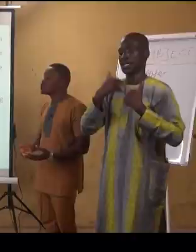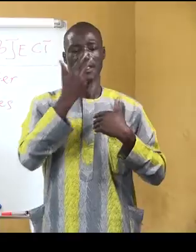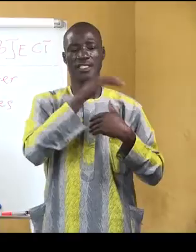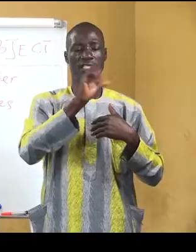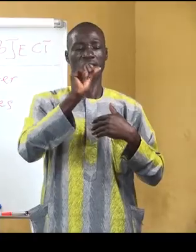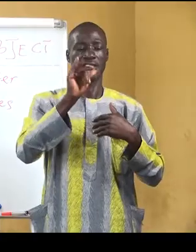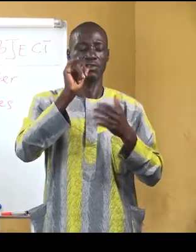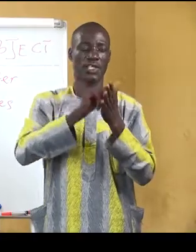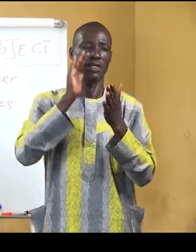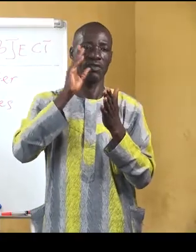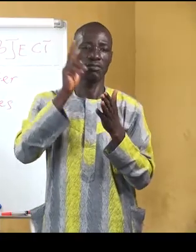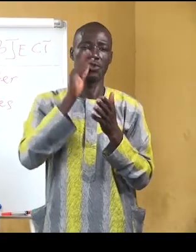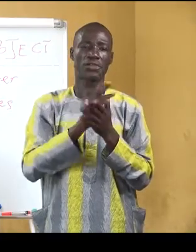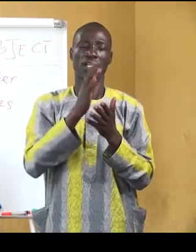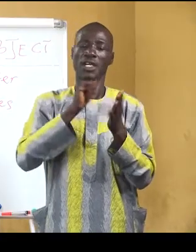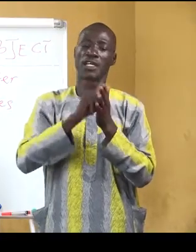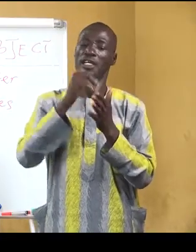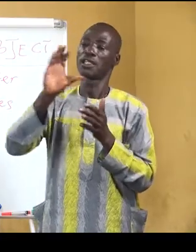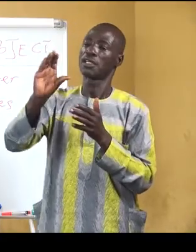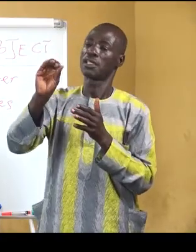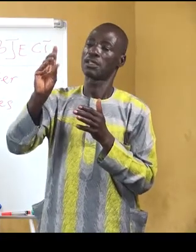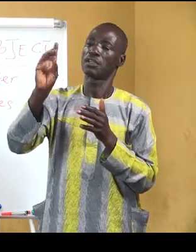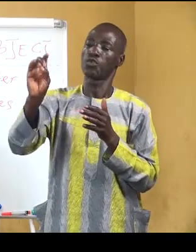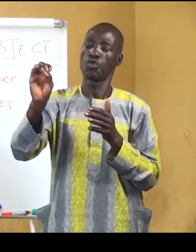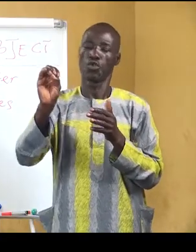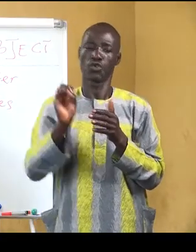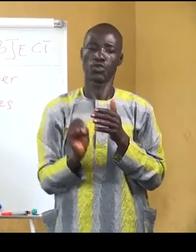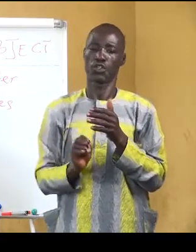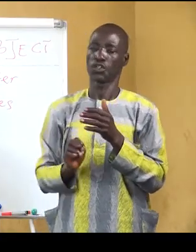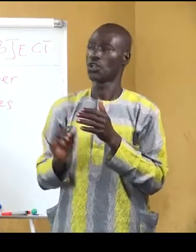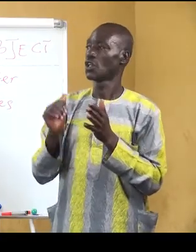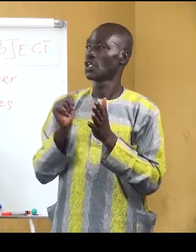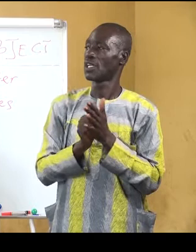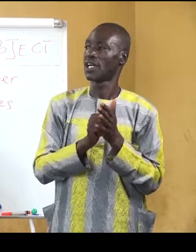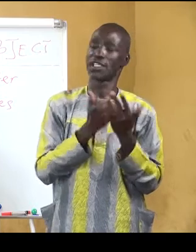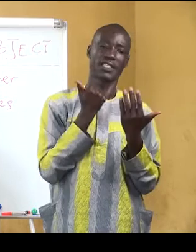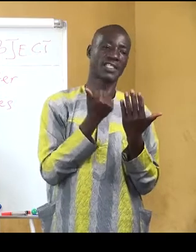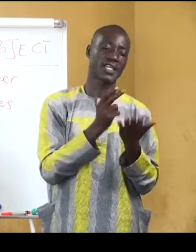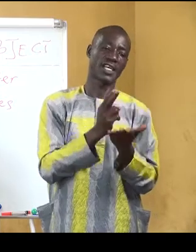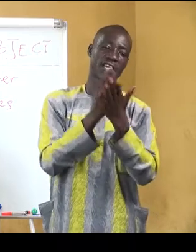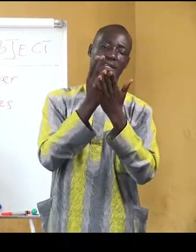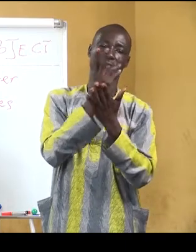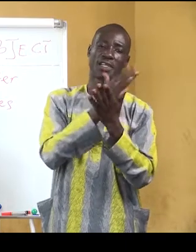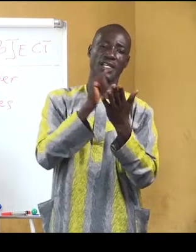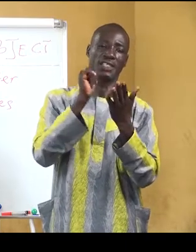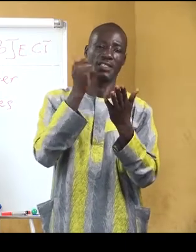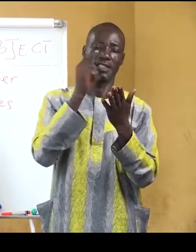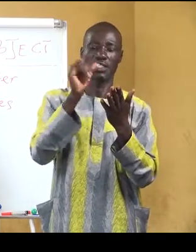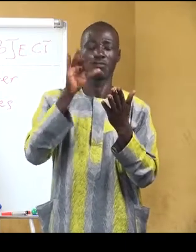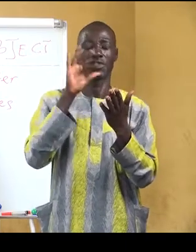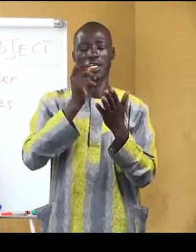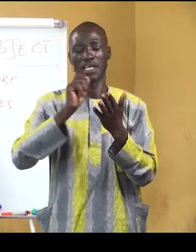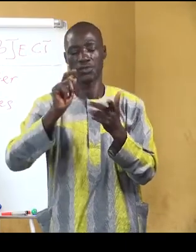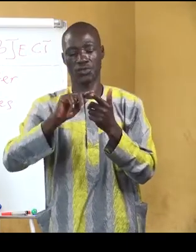be used. And also the code, that is those symbols, symbolic instructions, are used in writing what? The